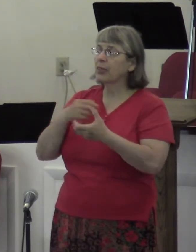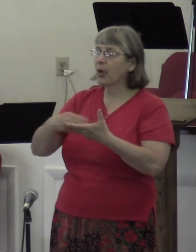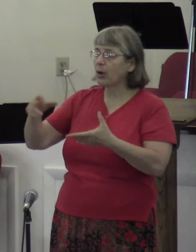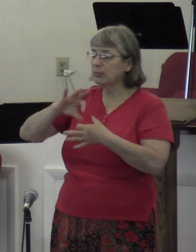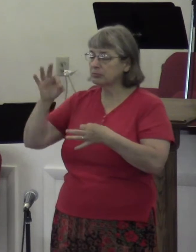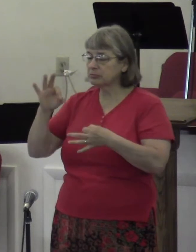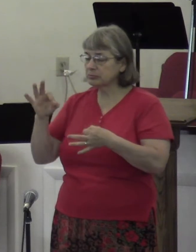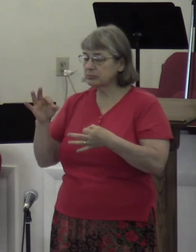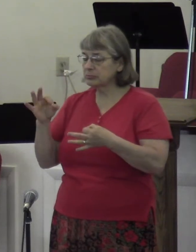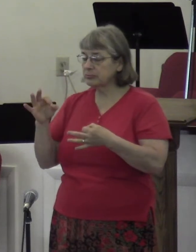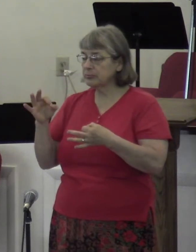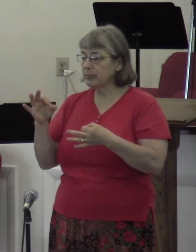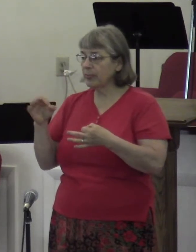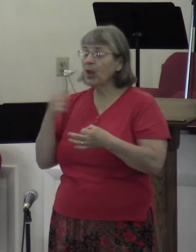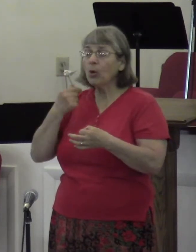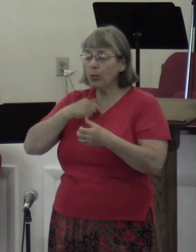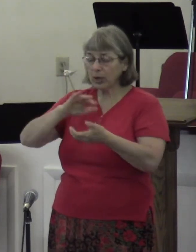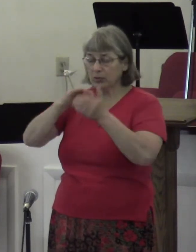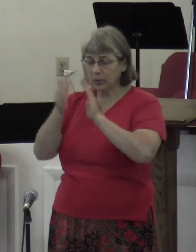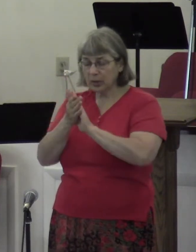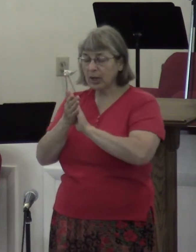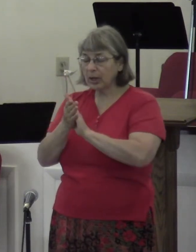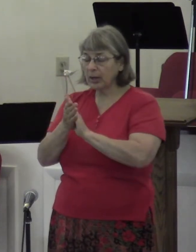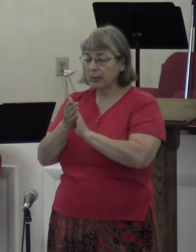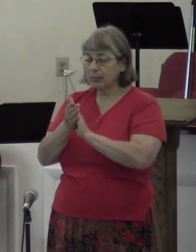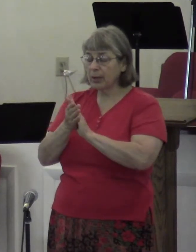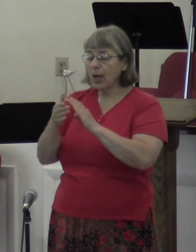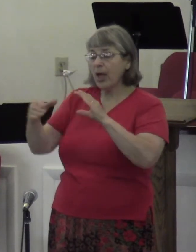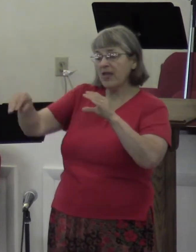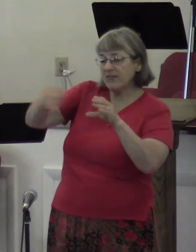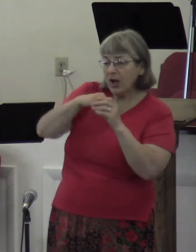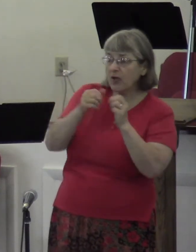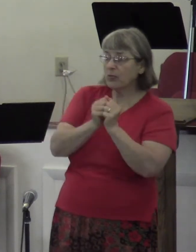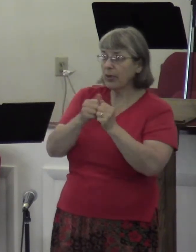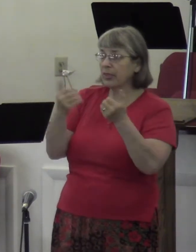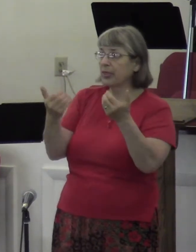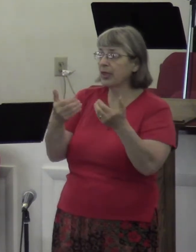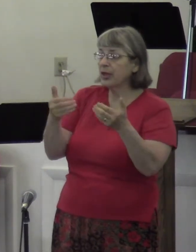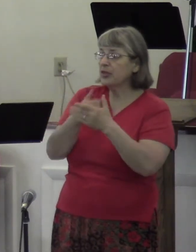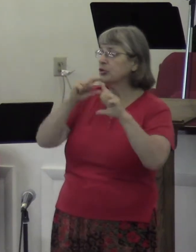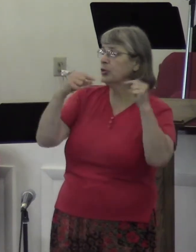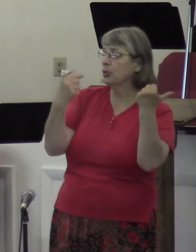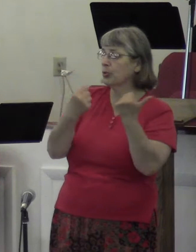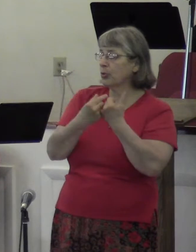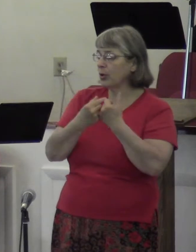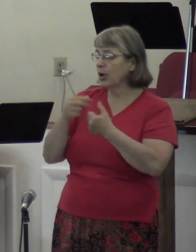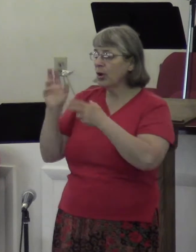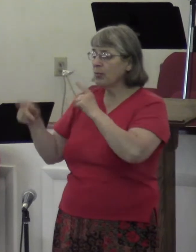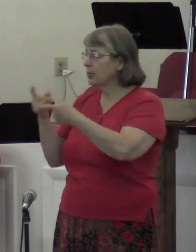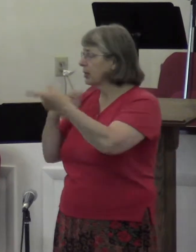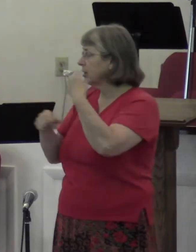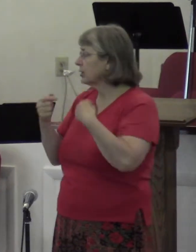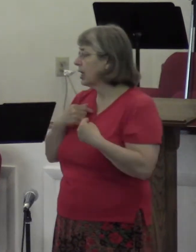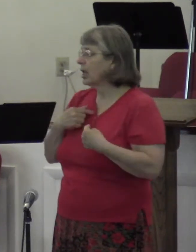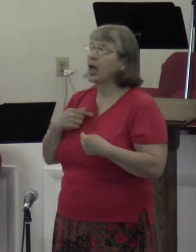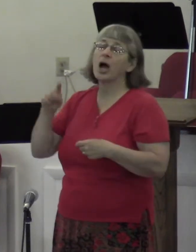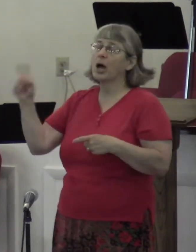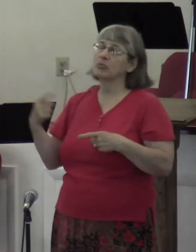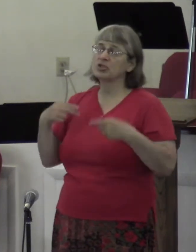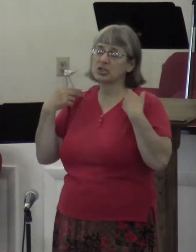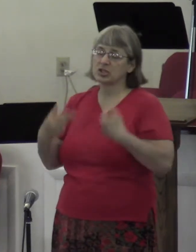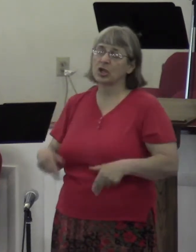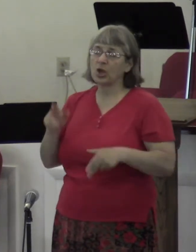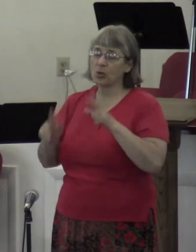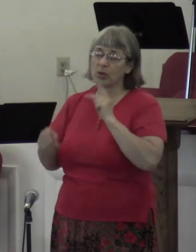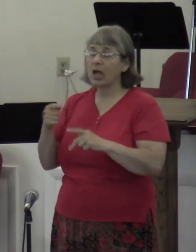to become members of this new race. People come up to me all the time and said, "Oh, I'm just a human being. I can't help